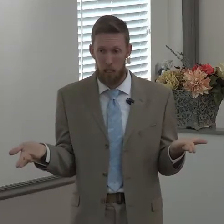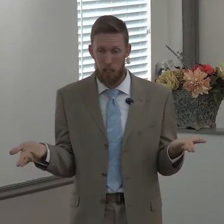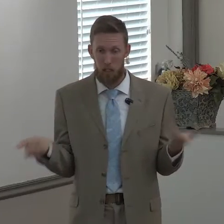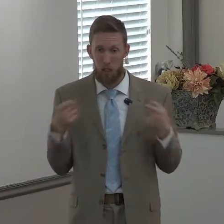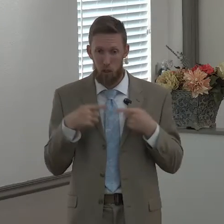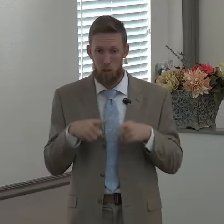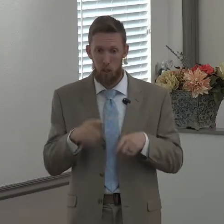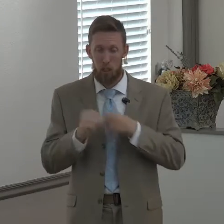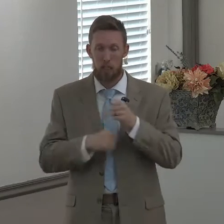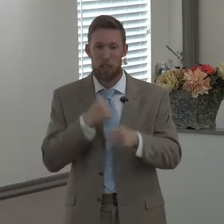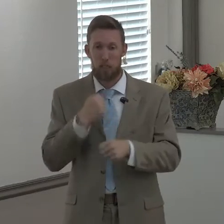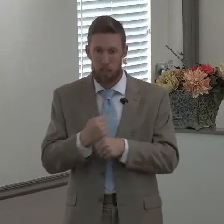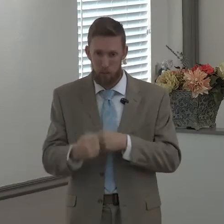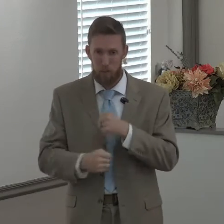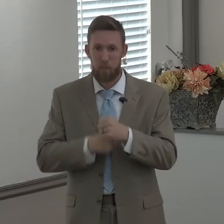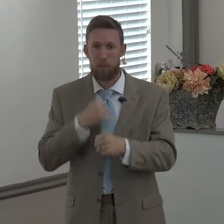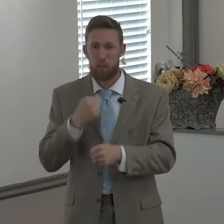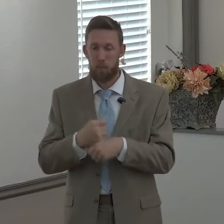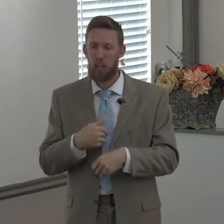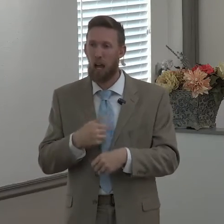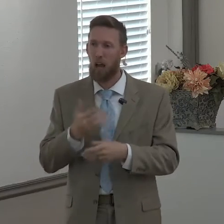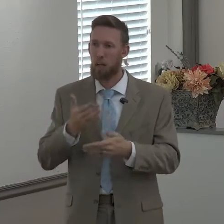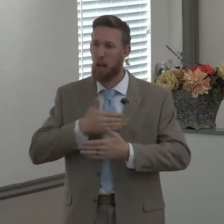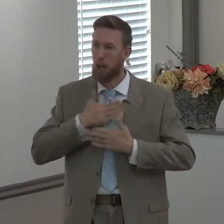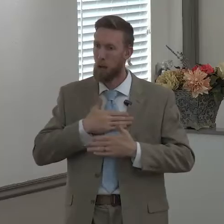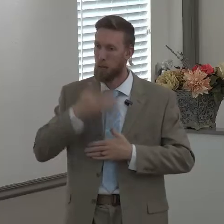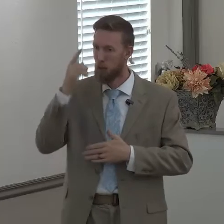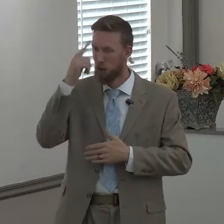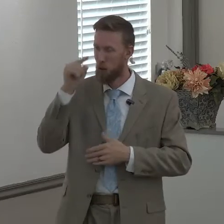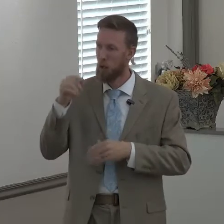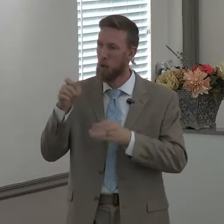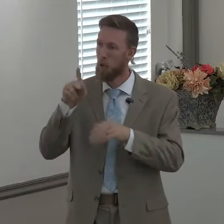And I've had my cowboy boots in my mouth several times over